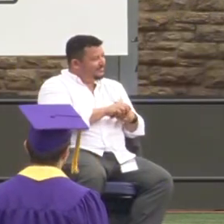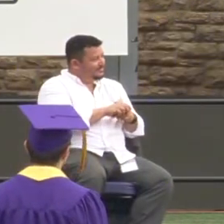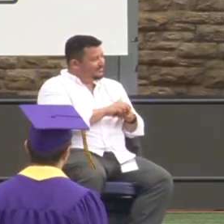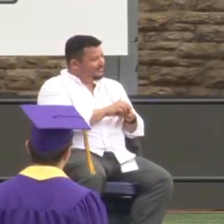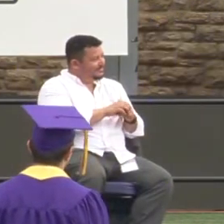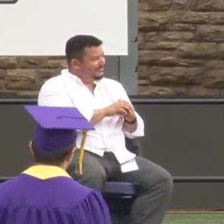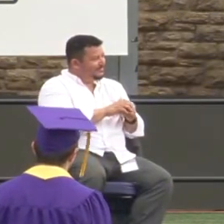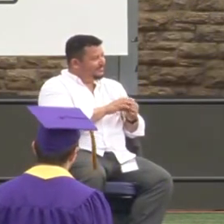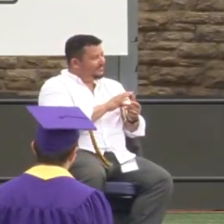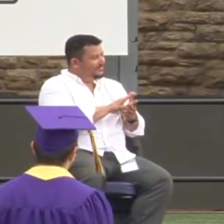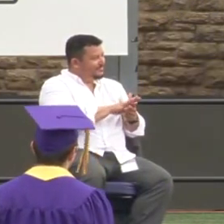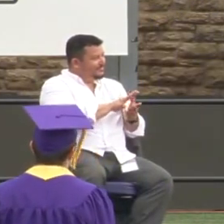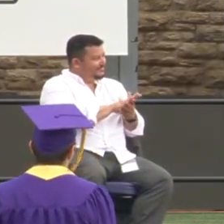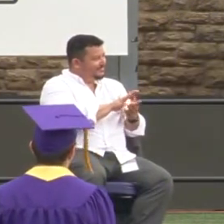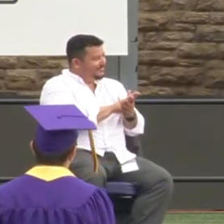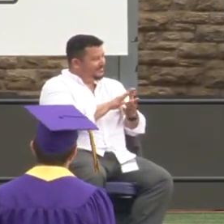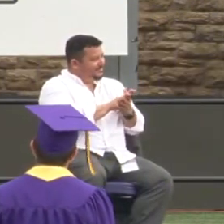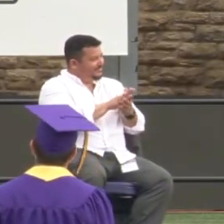Deja Banks.